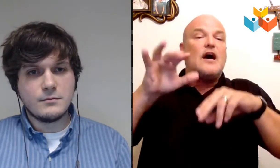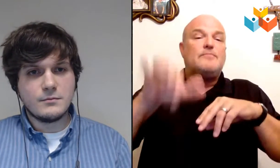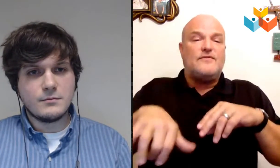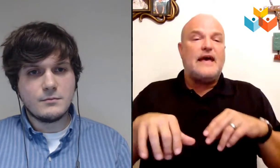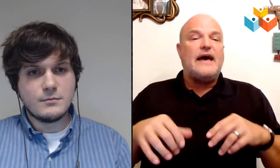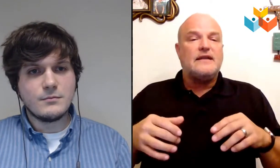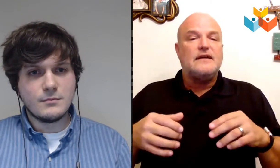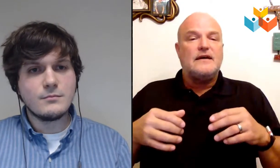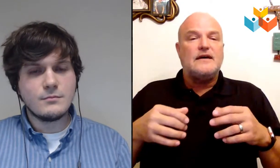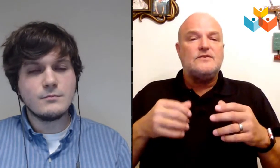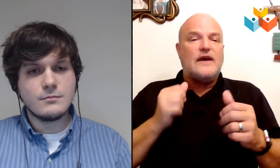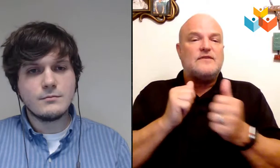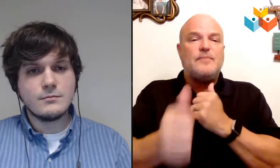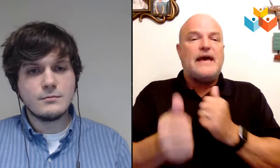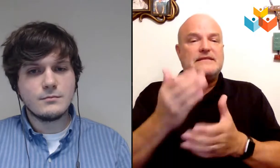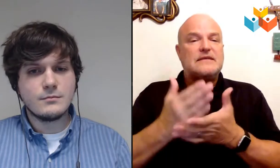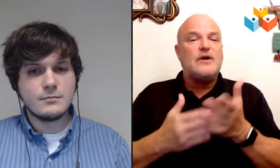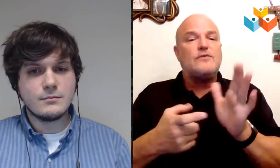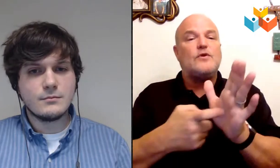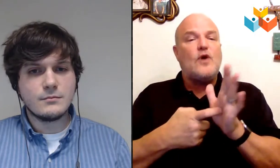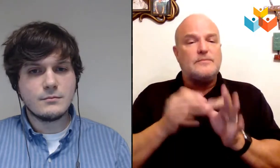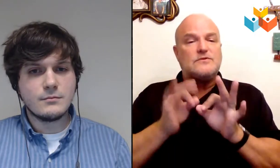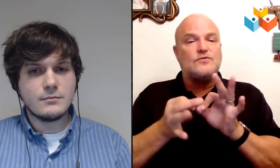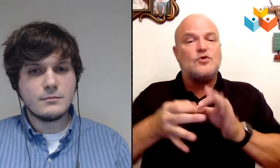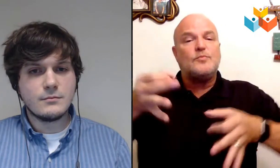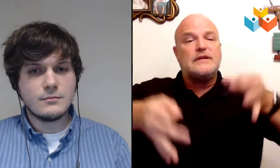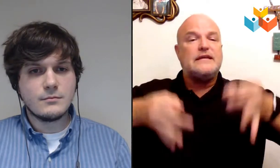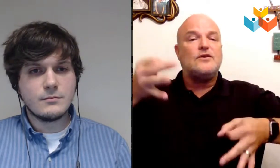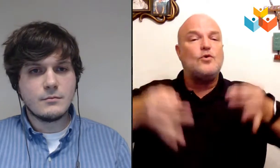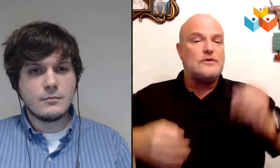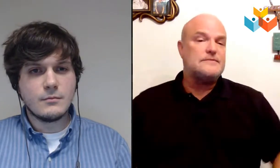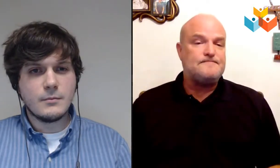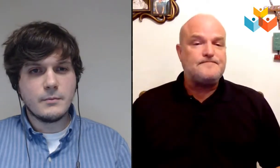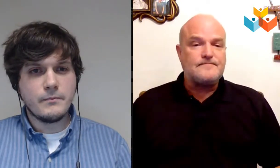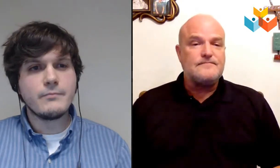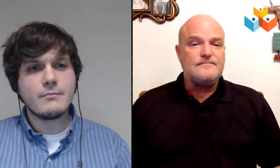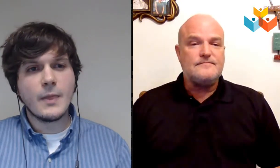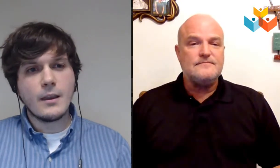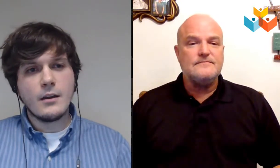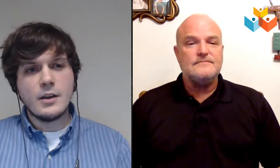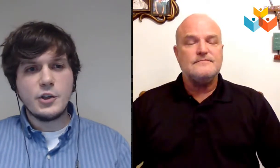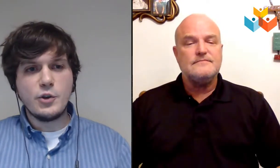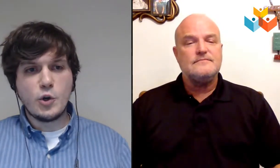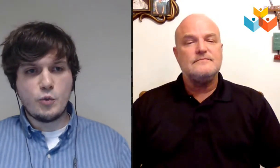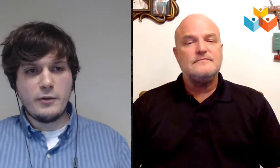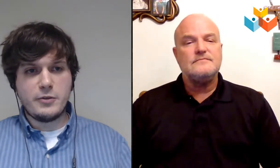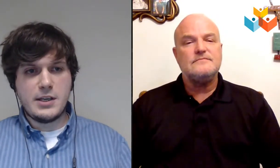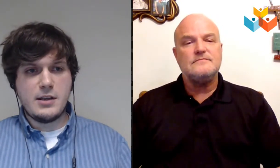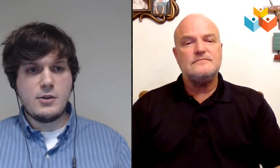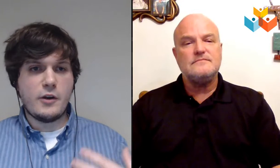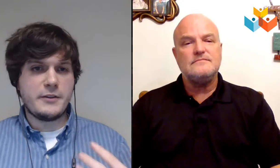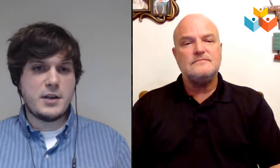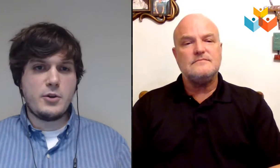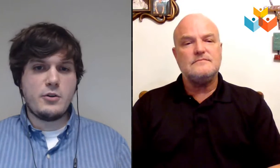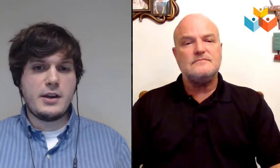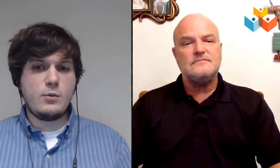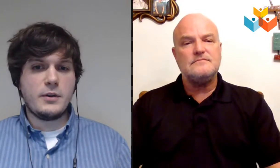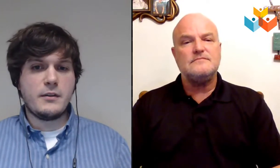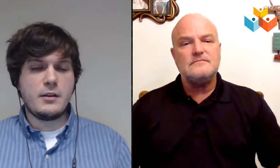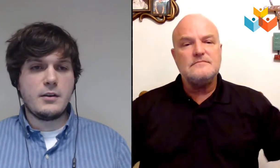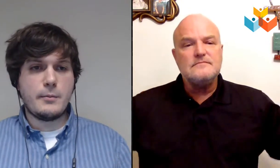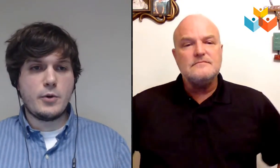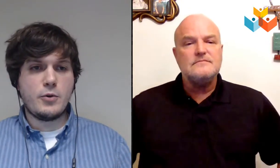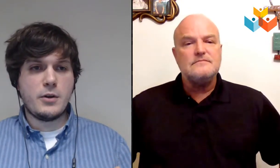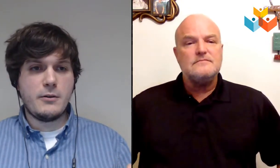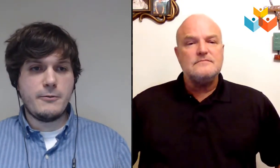certification on top of that. You have to pass some other requirements to interpret in court. Do you know roughly off the top of your head